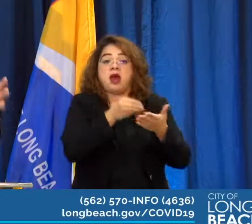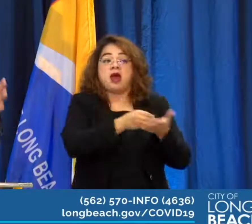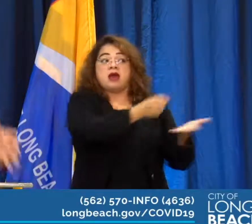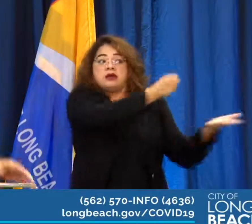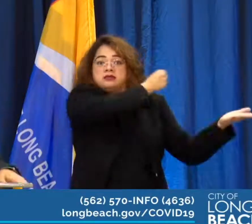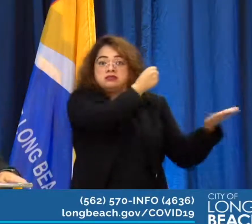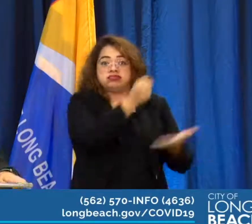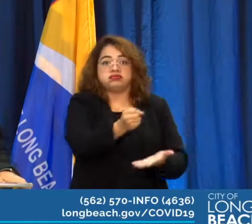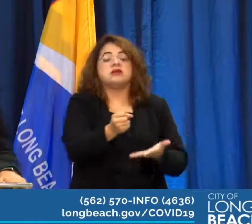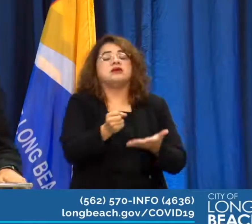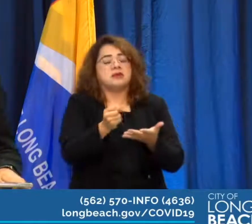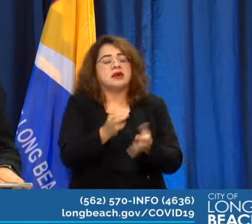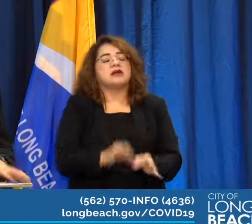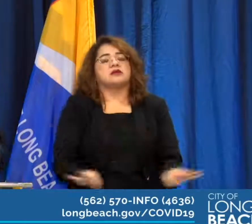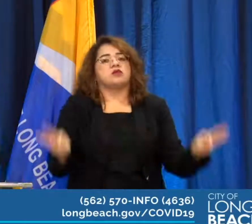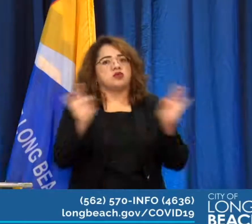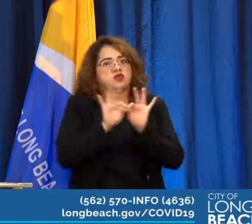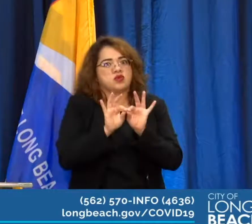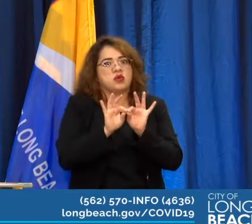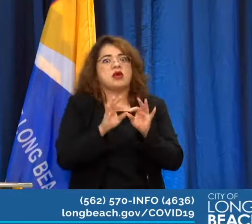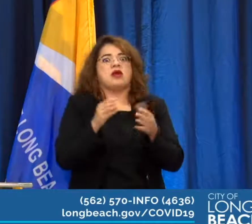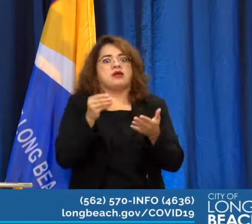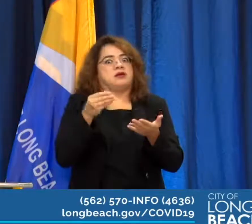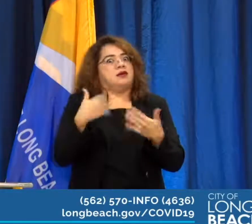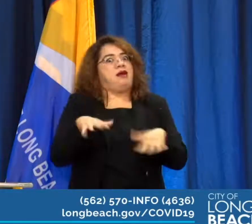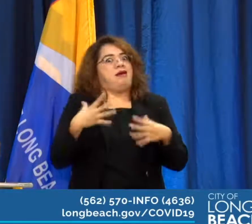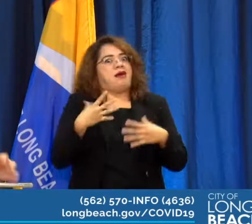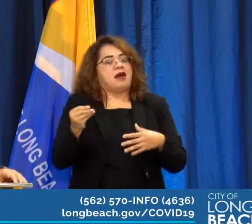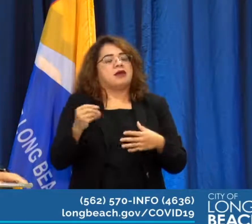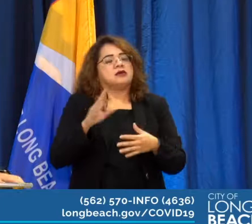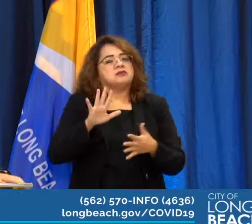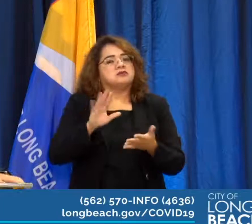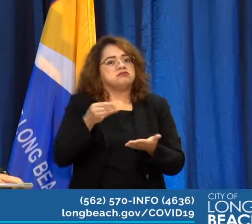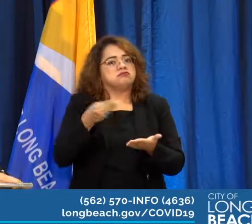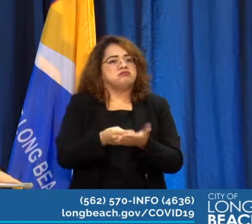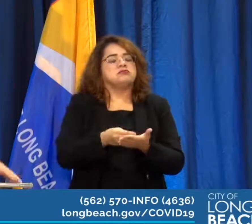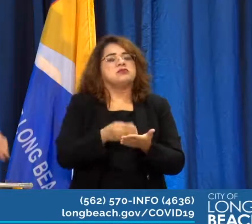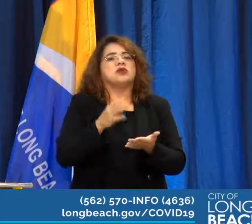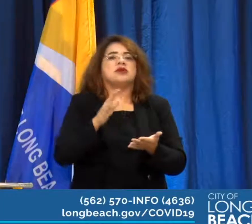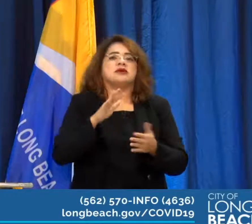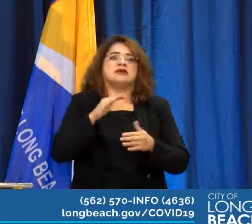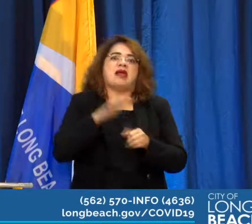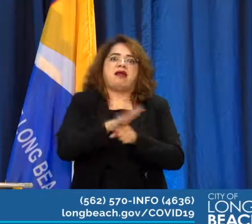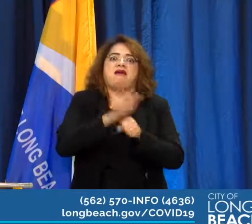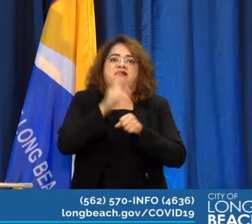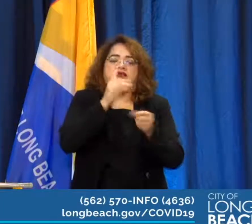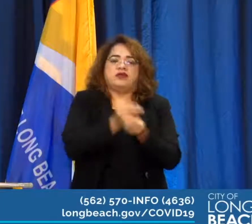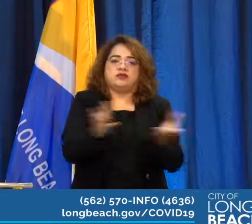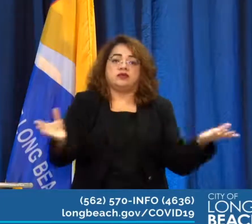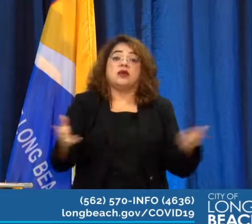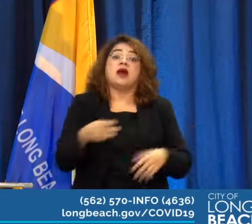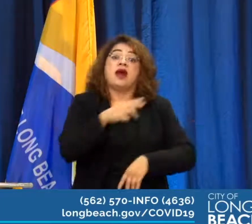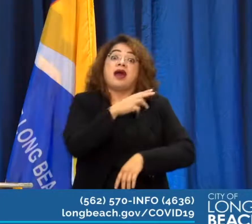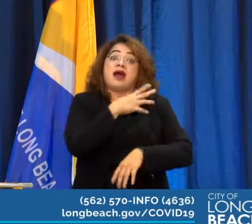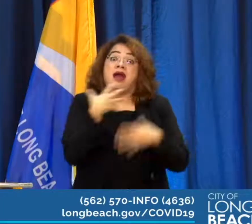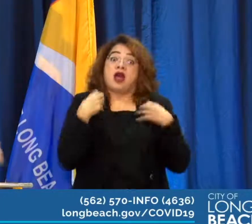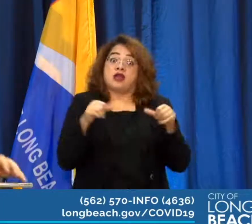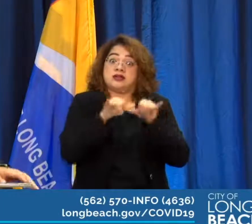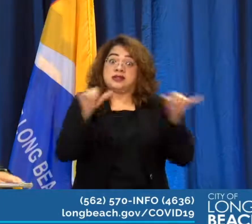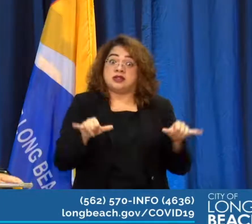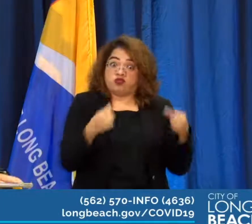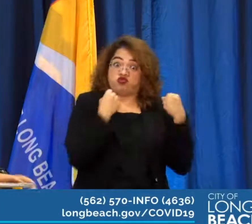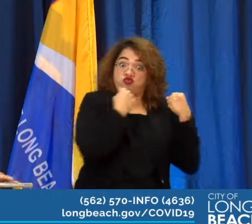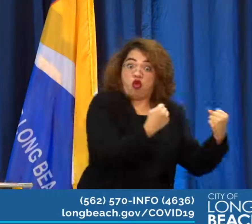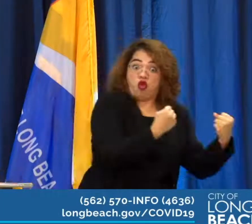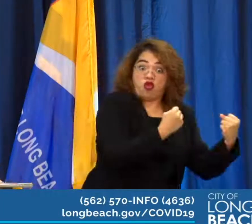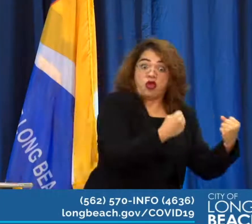pretty significant. One will be to ensure that our health system is strong and that our hospitals and that